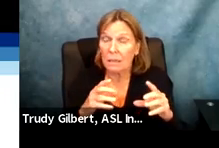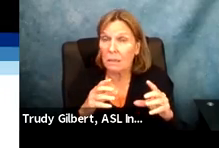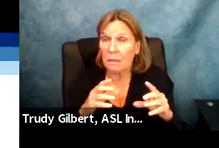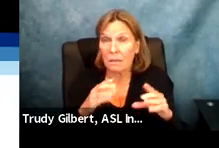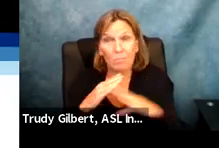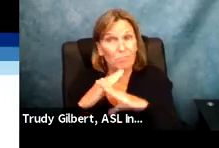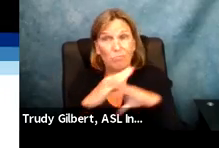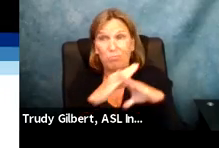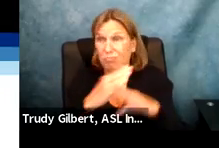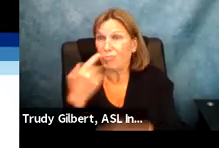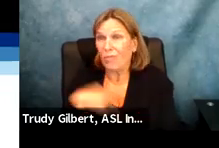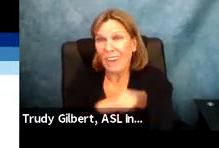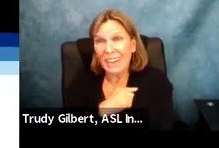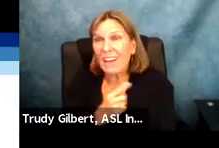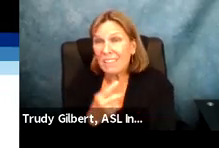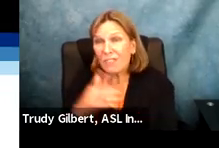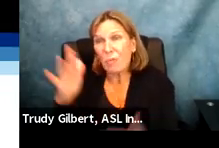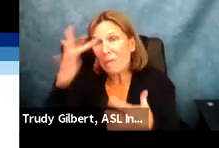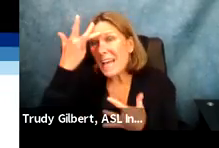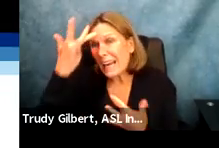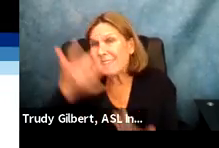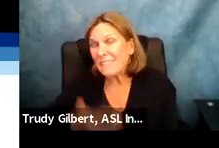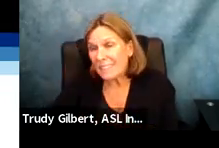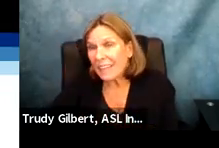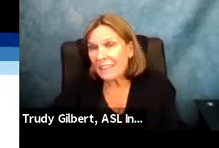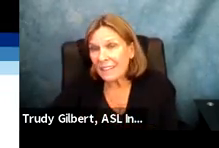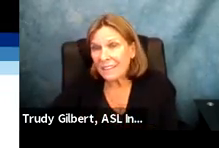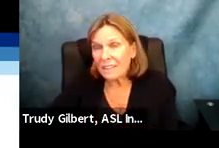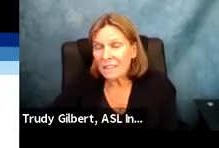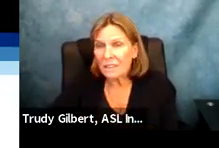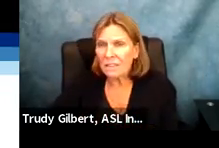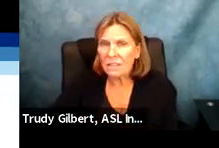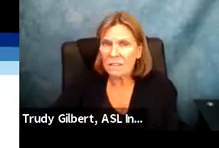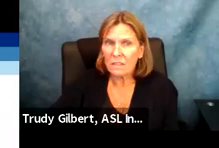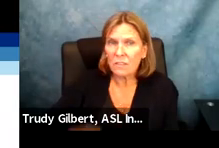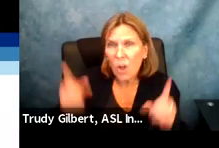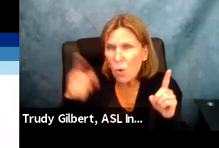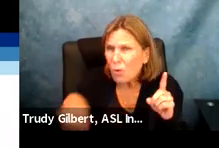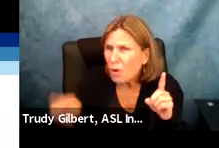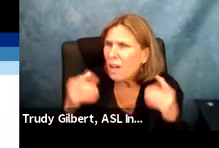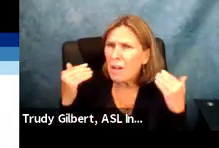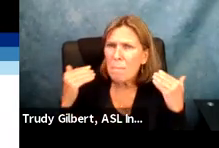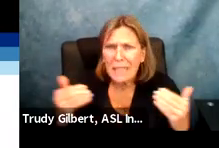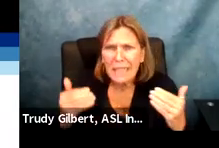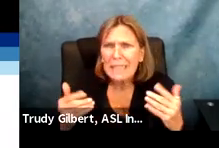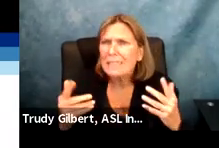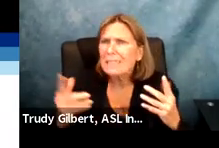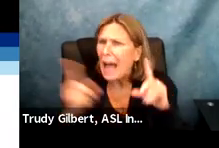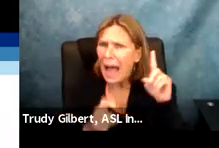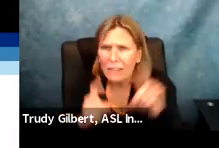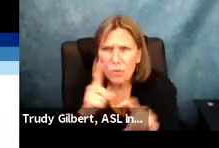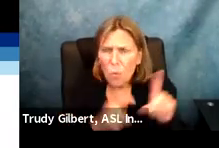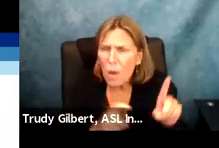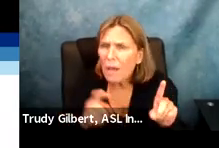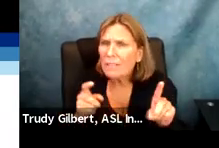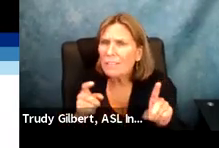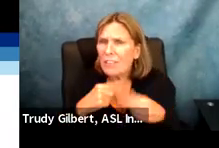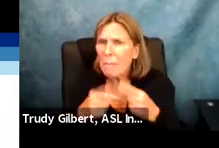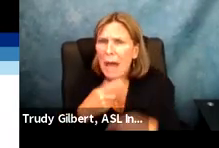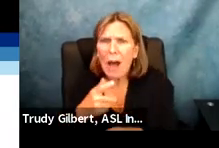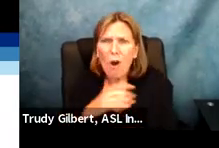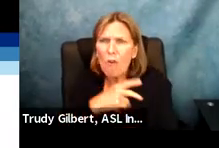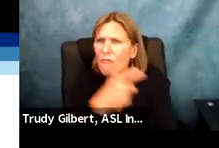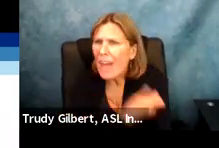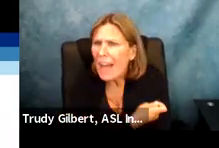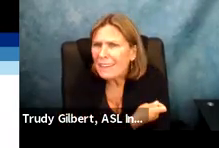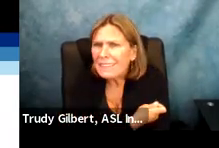getting sick. And we really want you to ask questions. If you have questions about the vaccine, we're here for